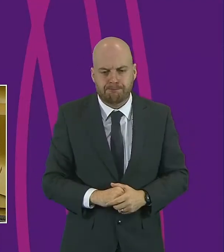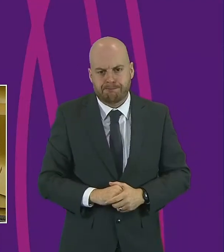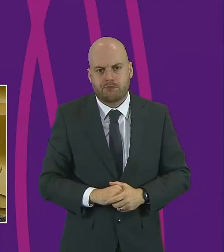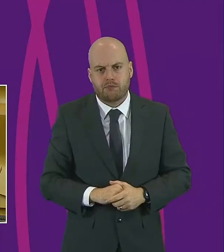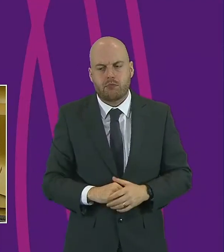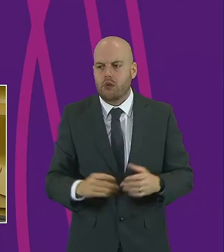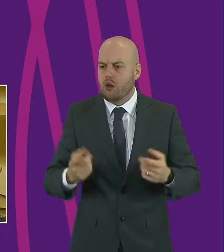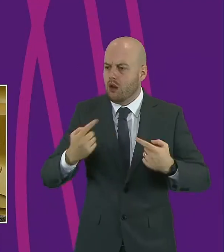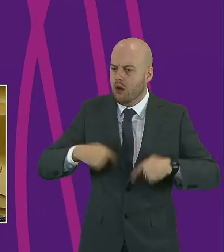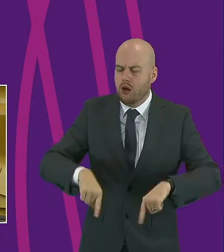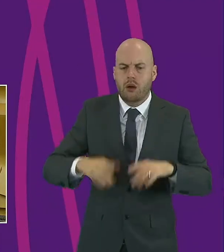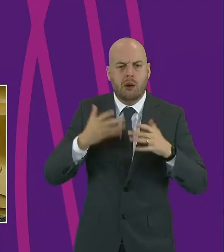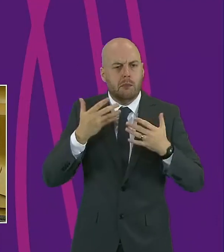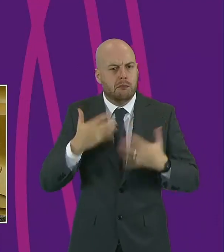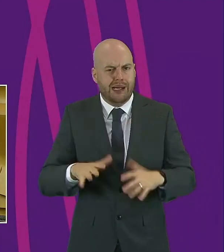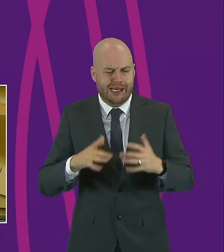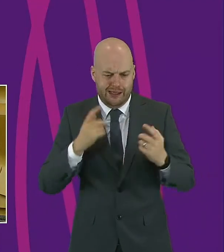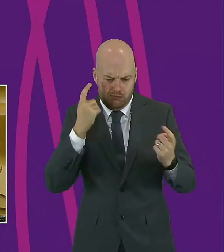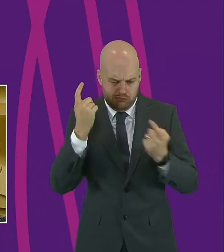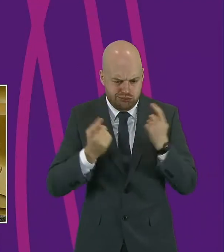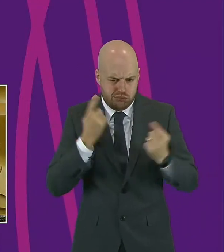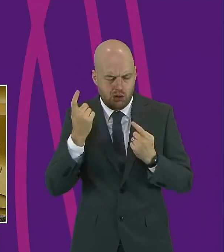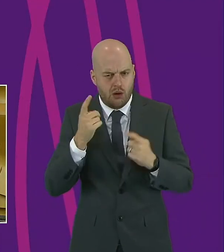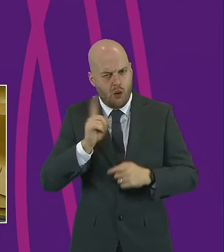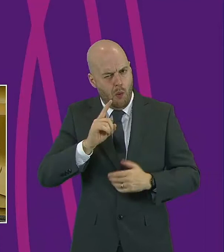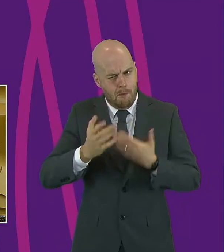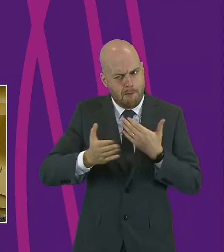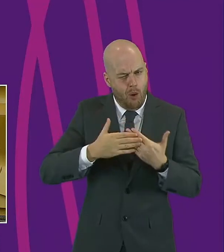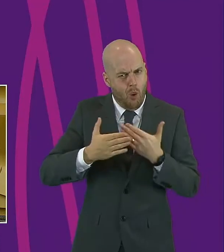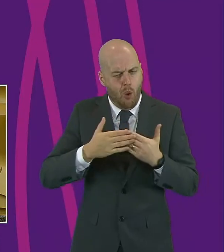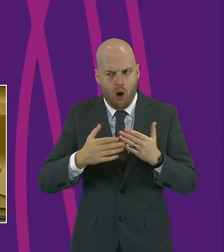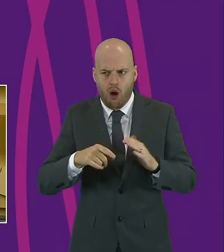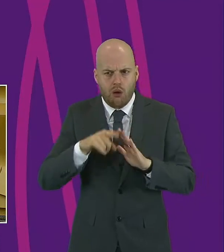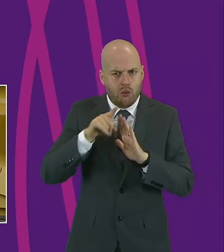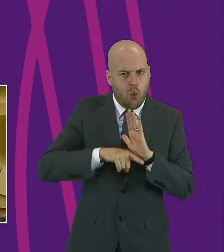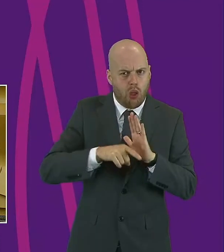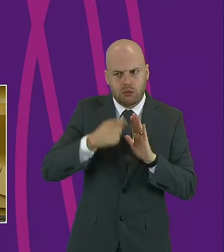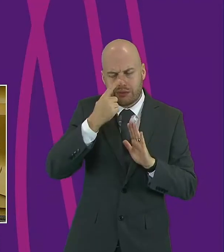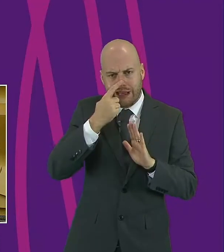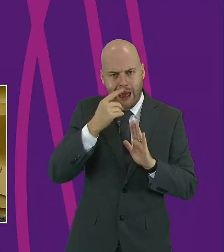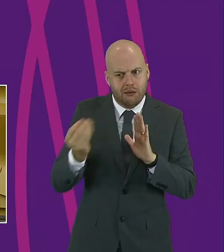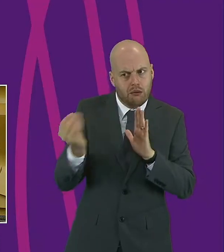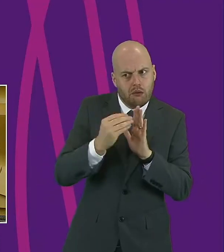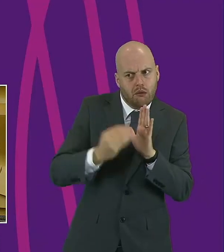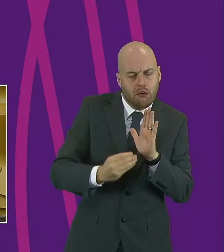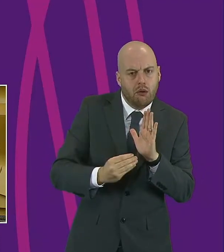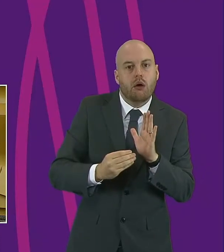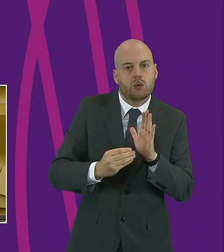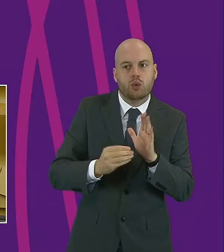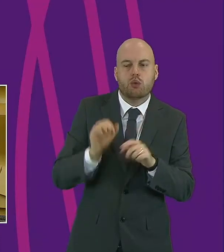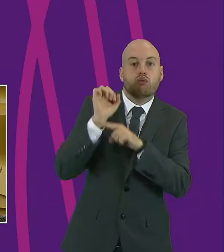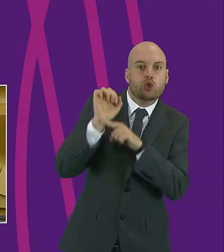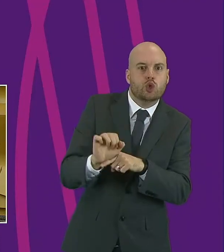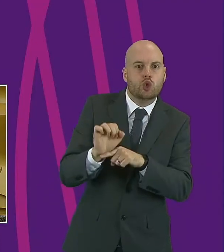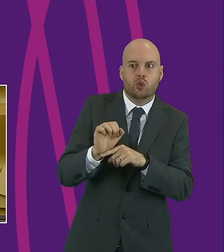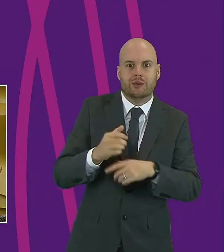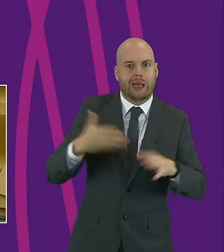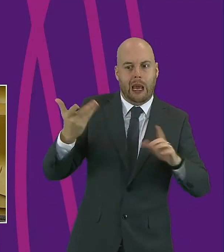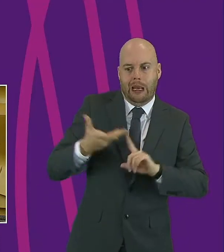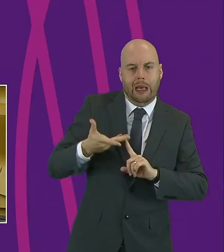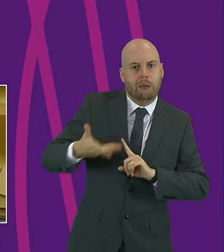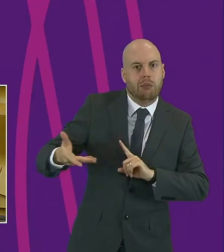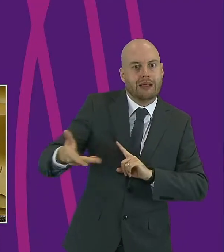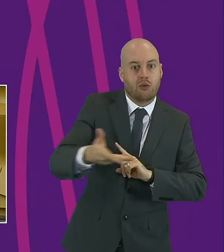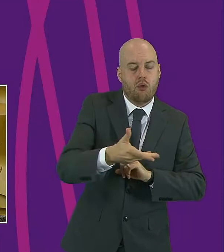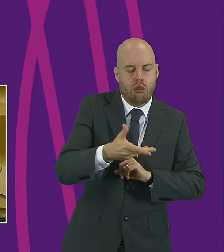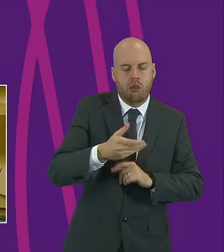very carefully what further enforcement actions we can take to minimise the risk of transmission in those settings. For the